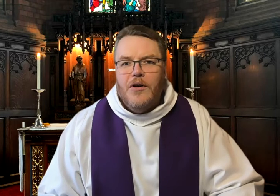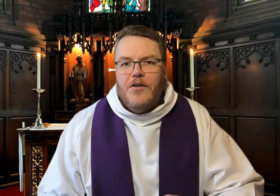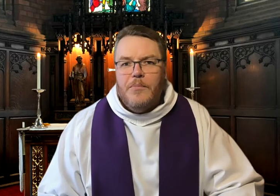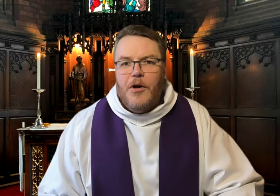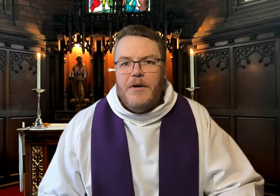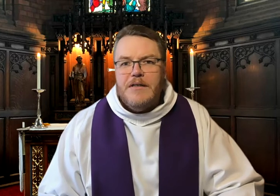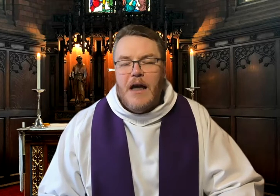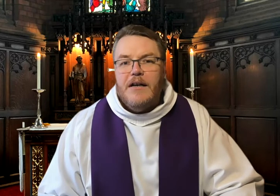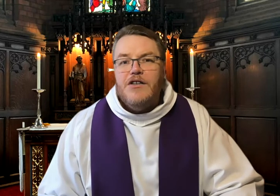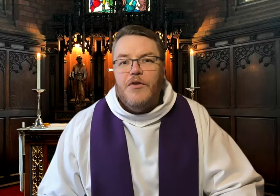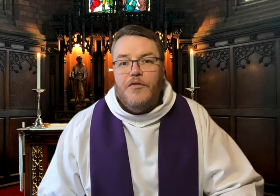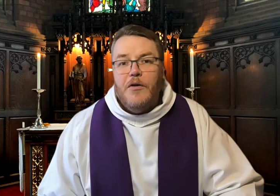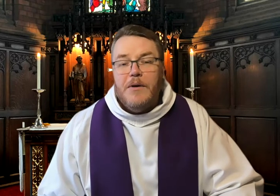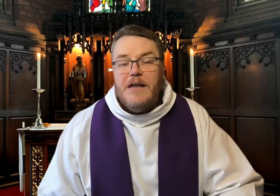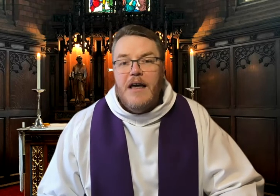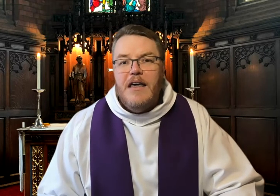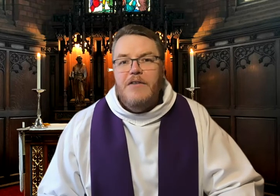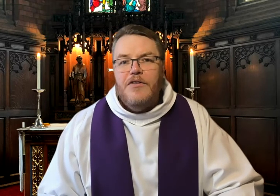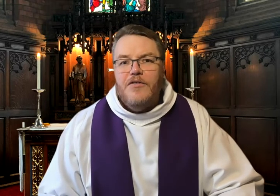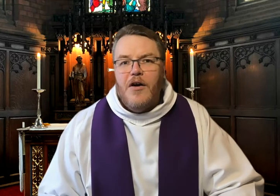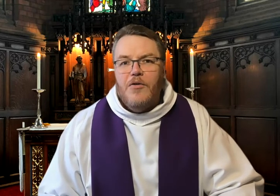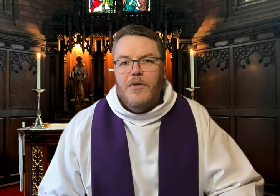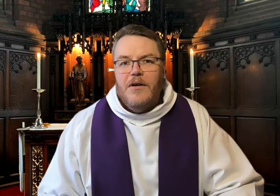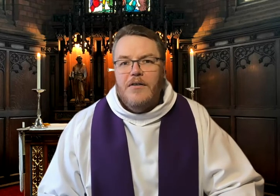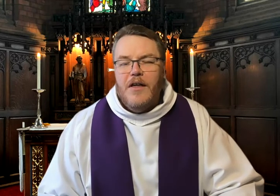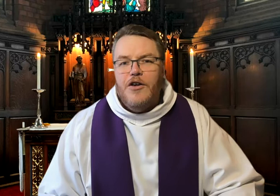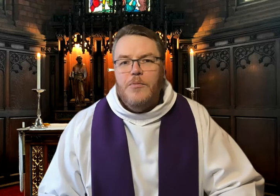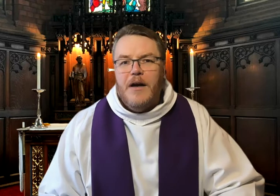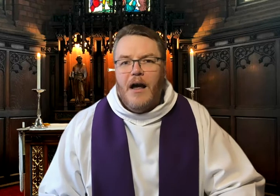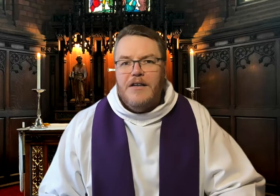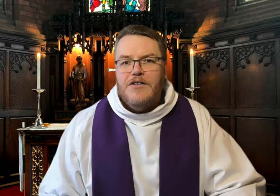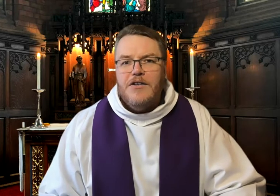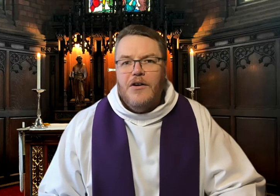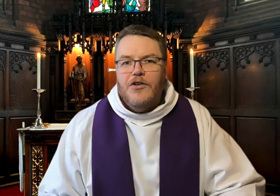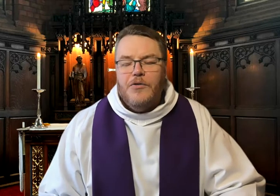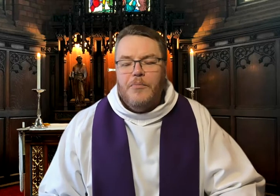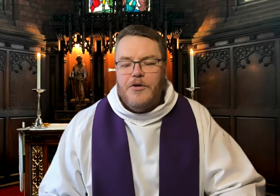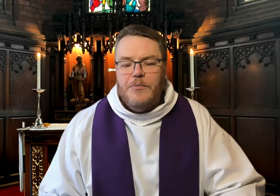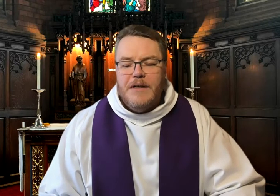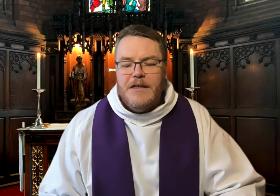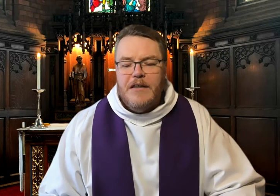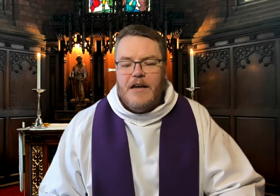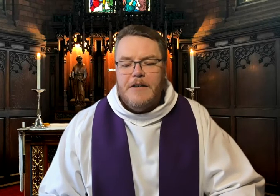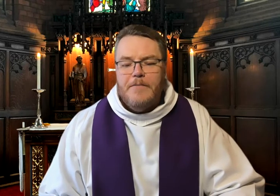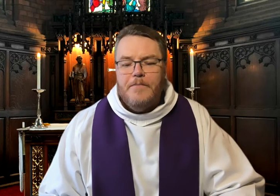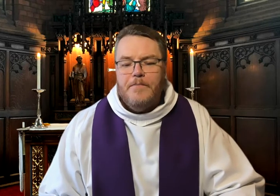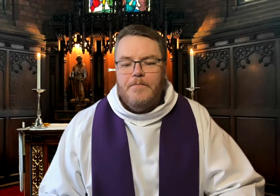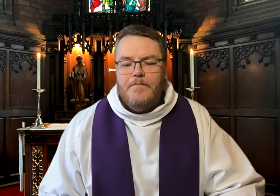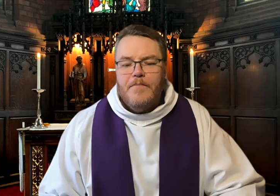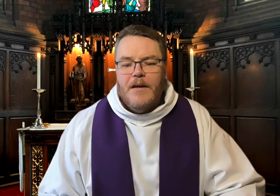the promise and its fulfillment, even though their human eyes couldn't possibly see that.